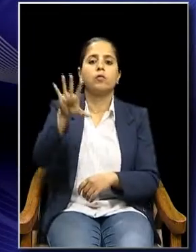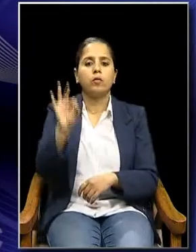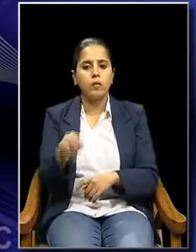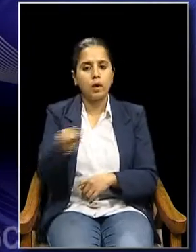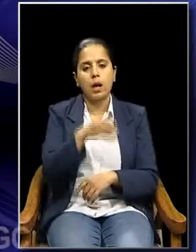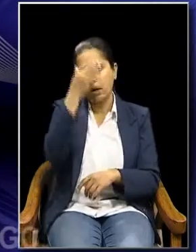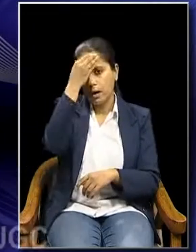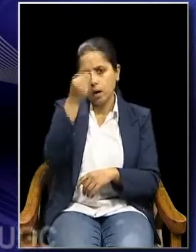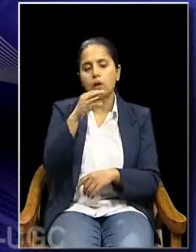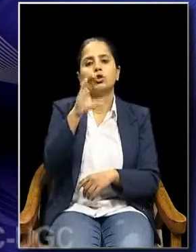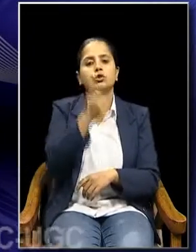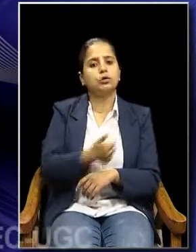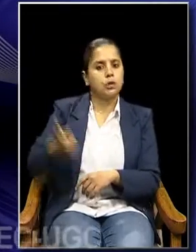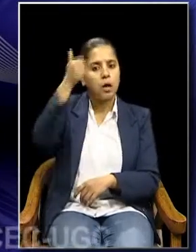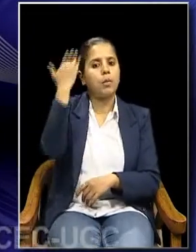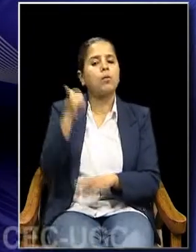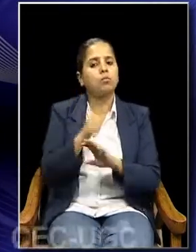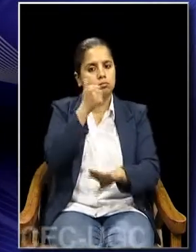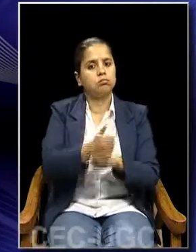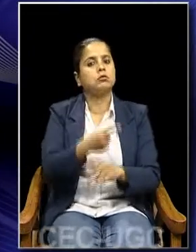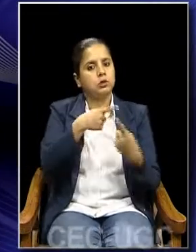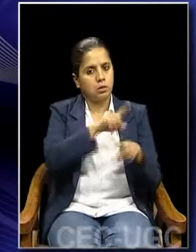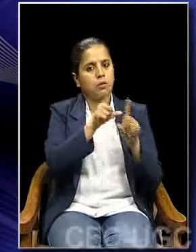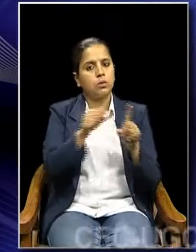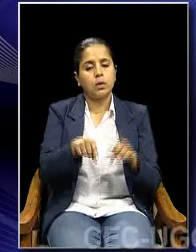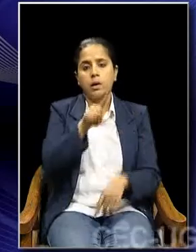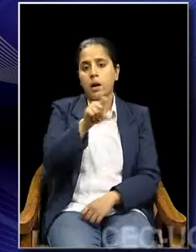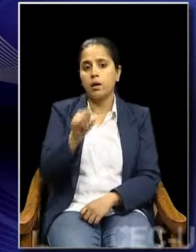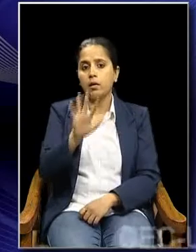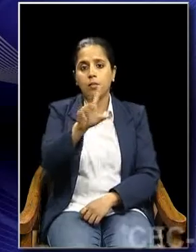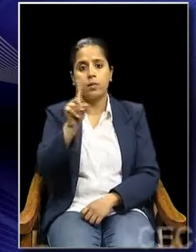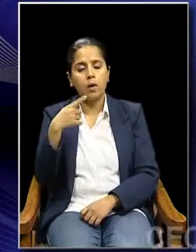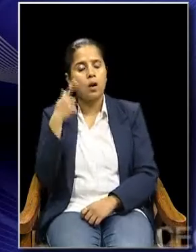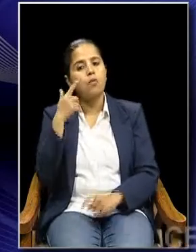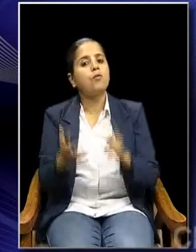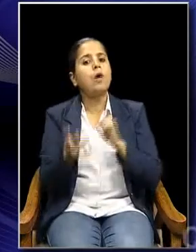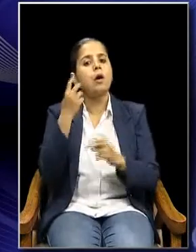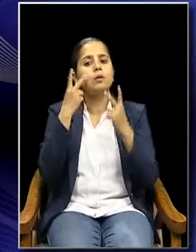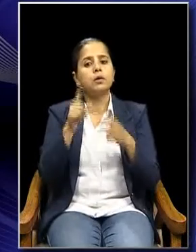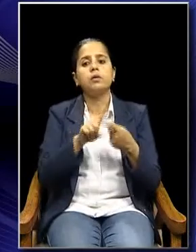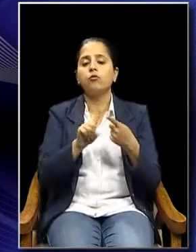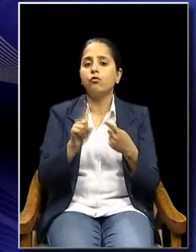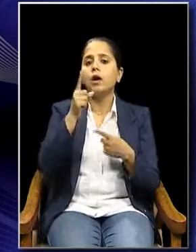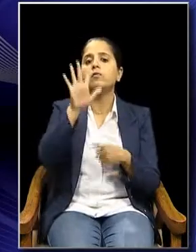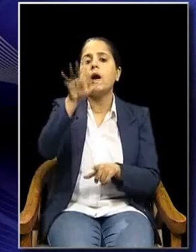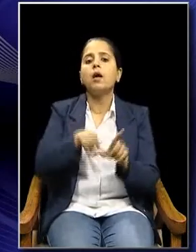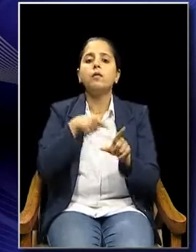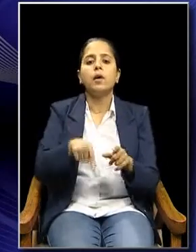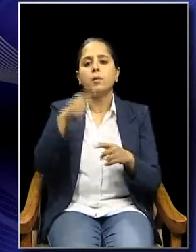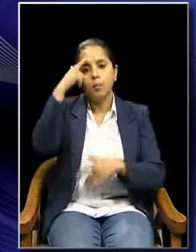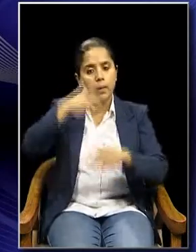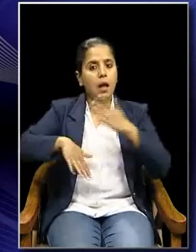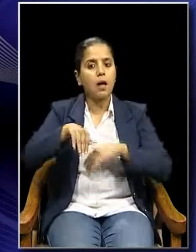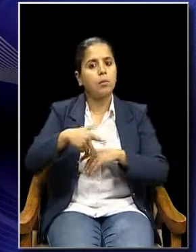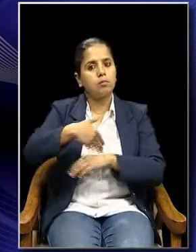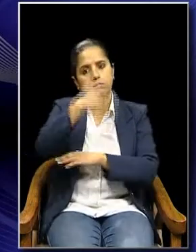Nehru as the chairperson, was established. And in 1951 we find that how the first 5-year plan it was being launched